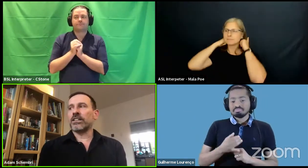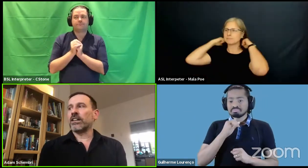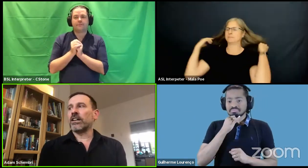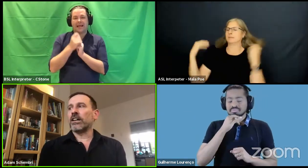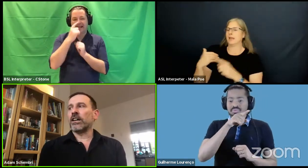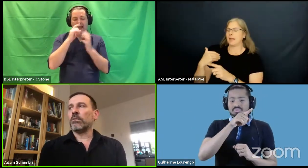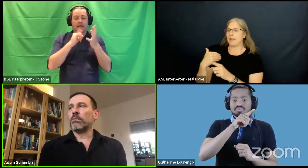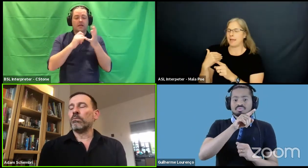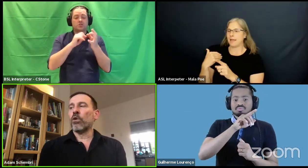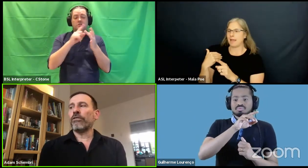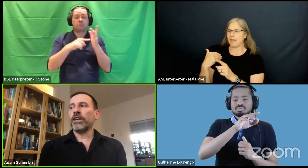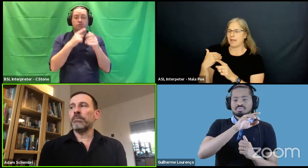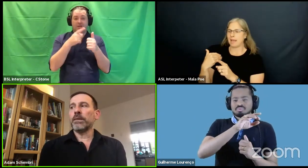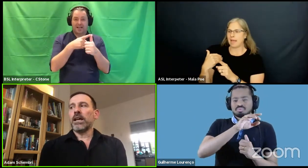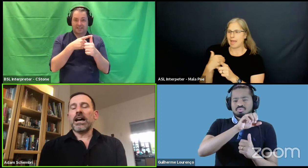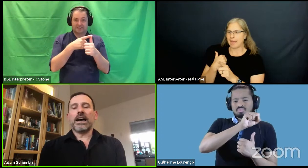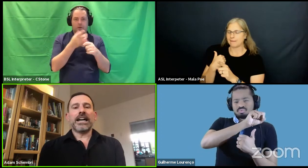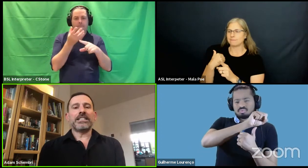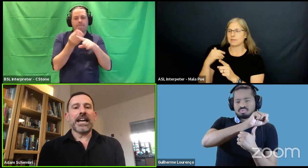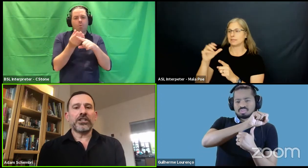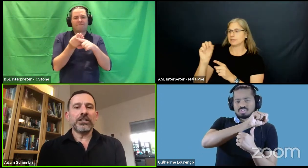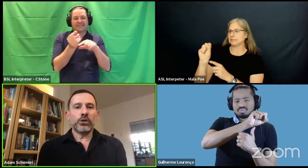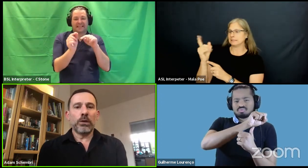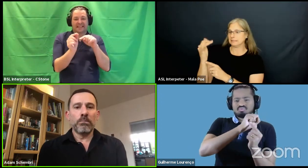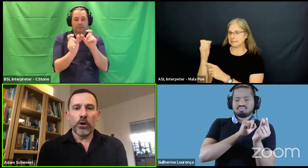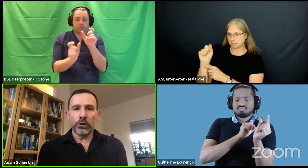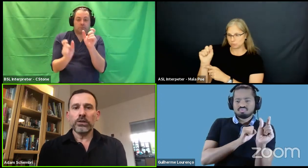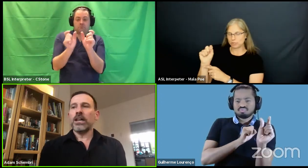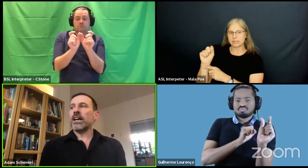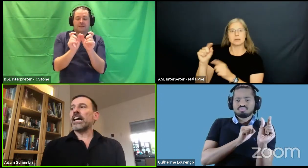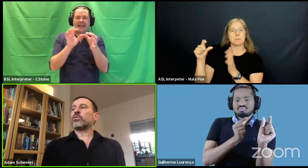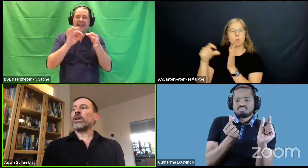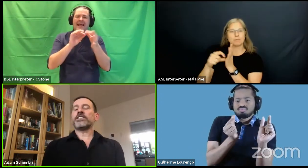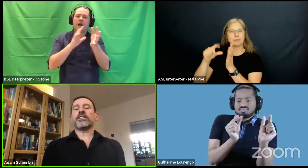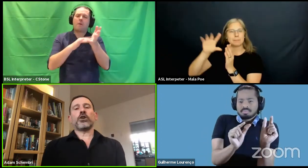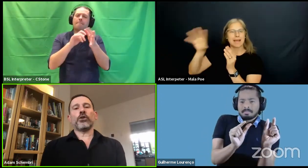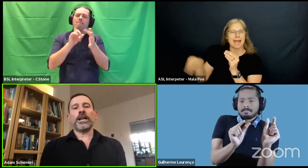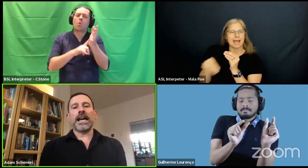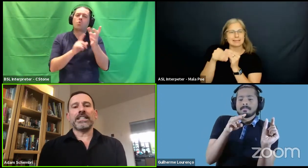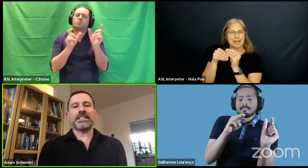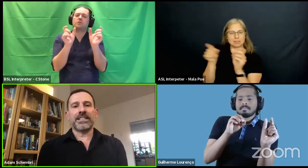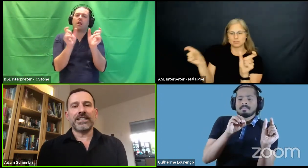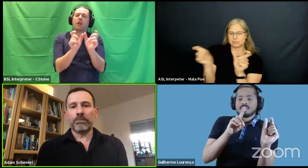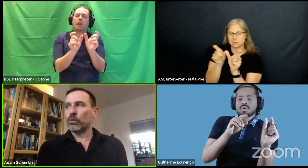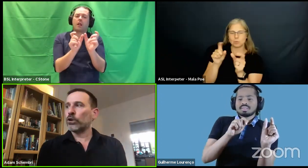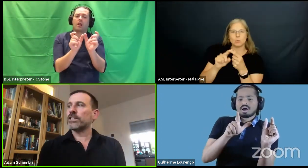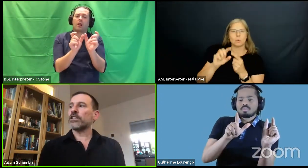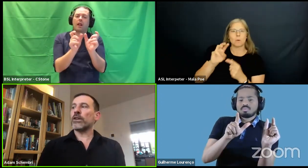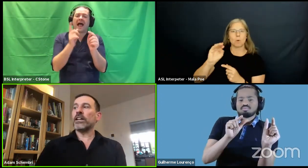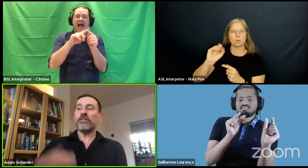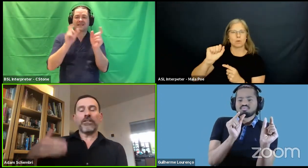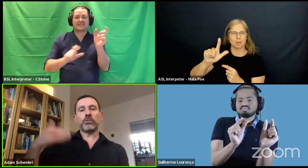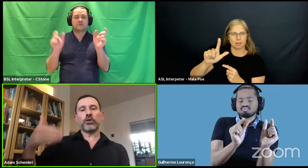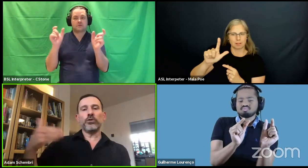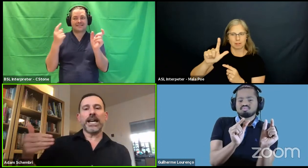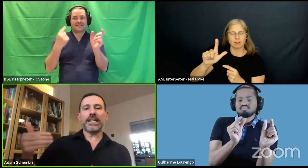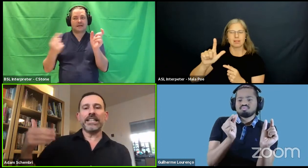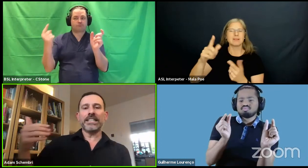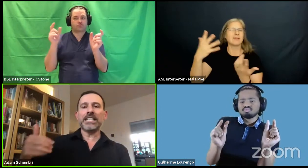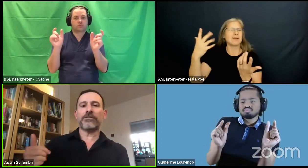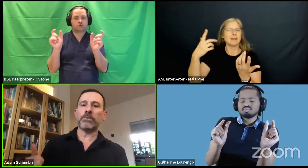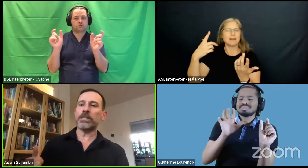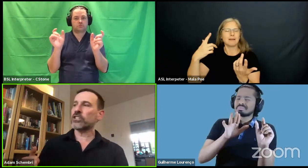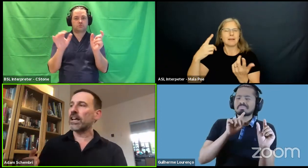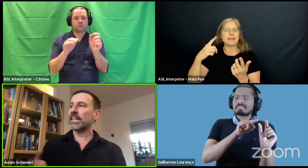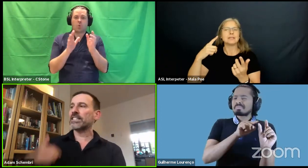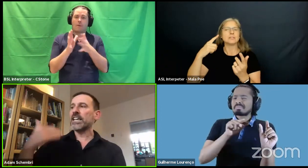subject morpheme attaching to a modal, as well as occurring as a separate word. So in effect, what you get in